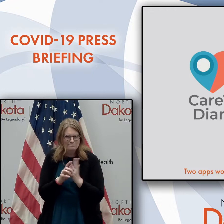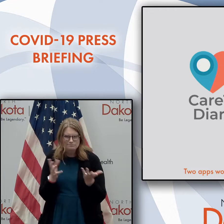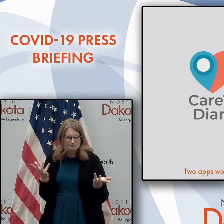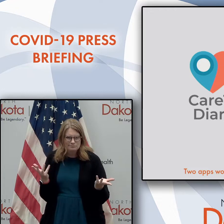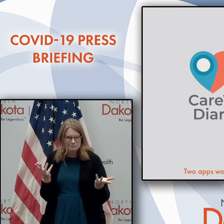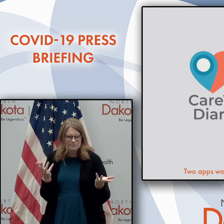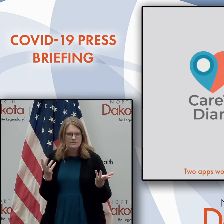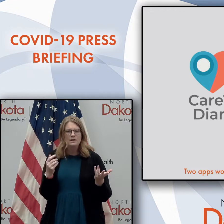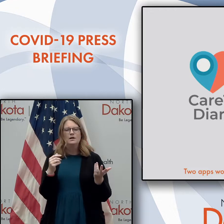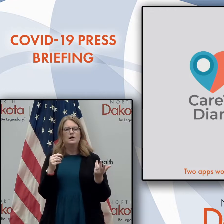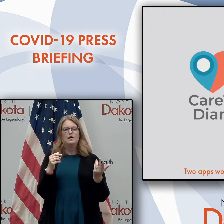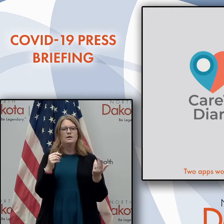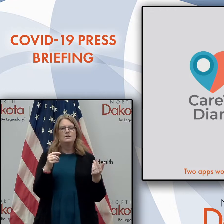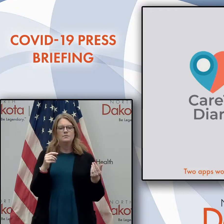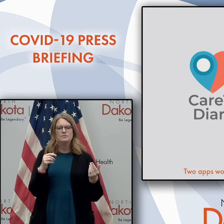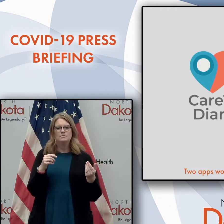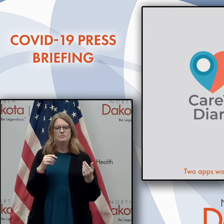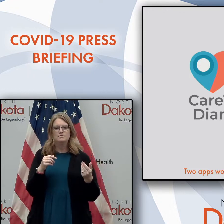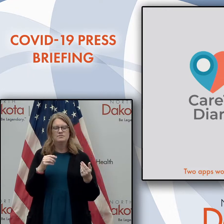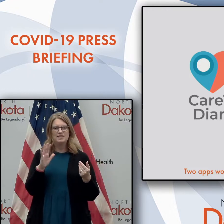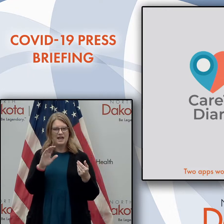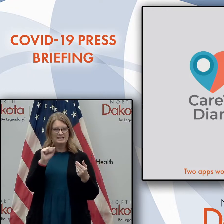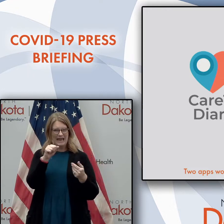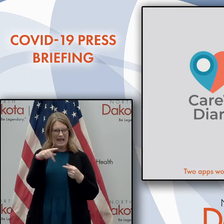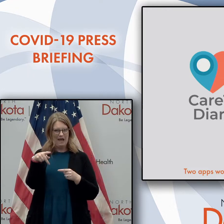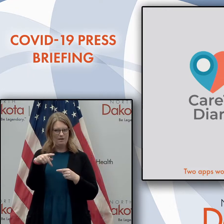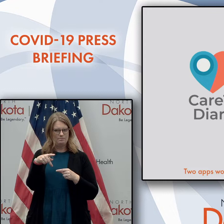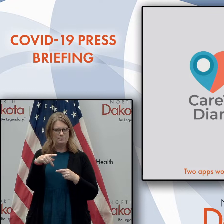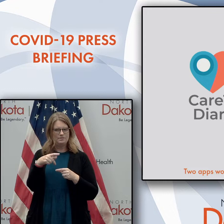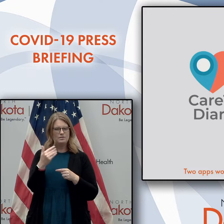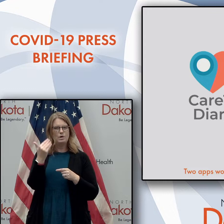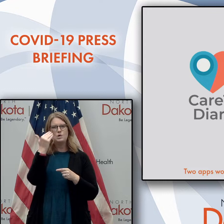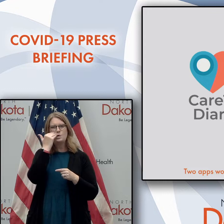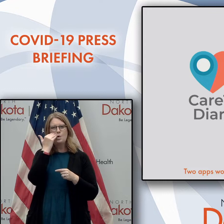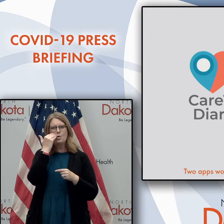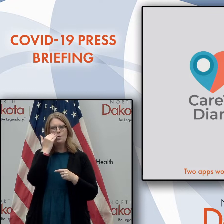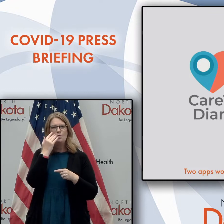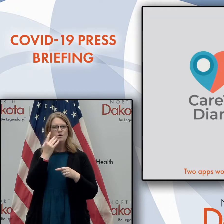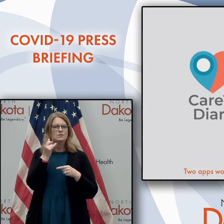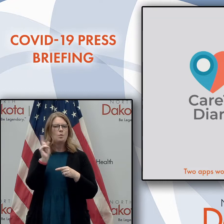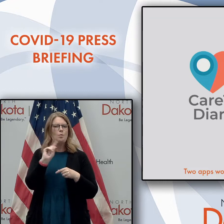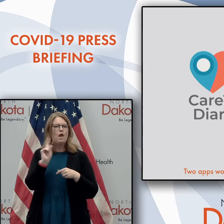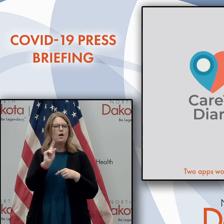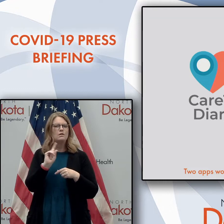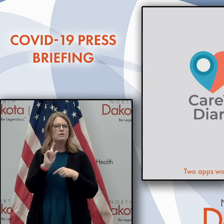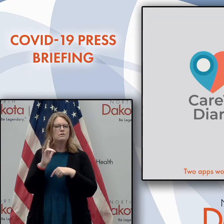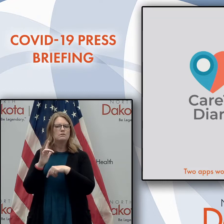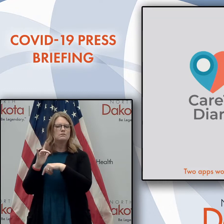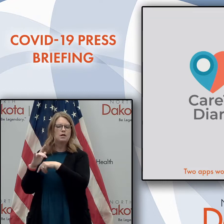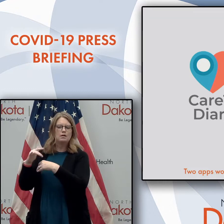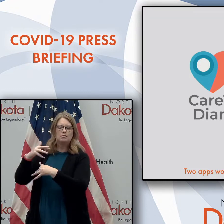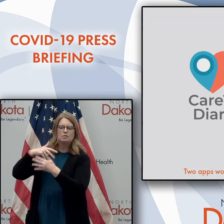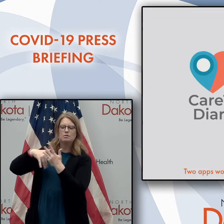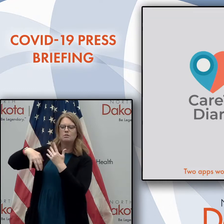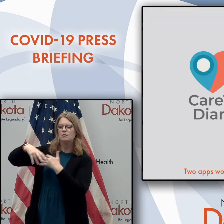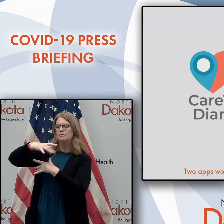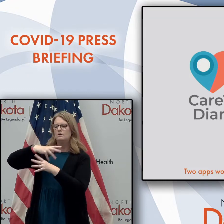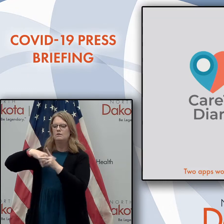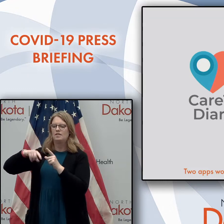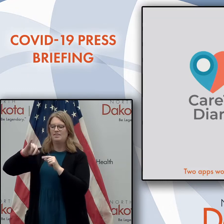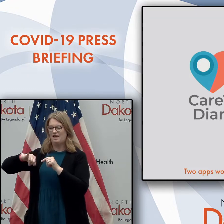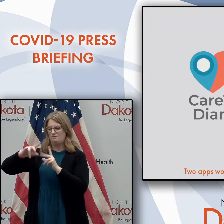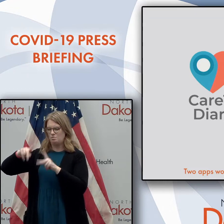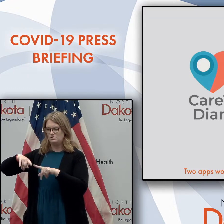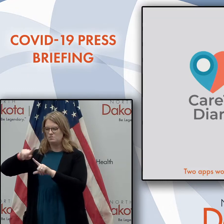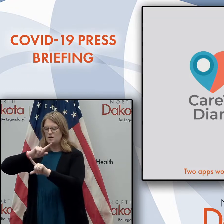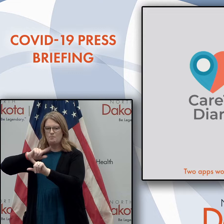allow the application to know where you may have been in contact with someone else who then